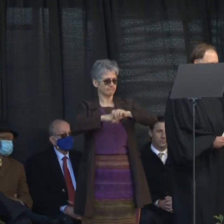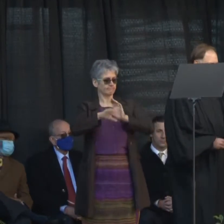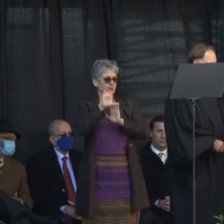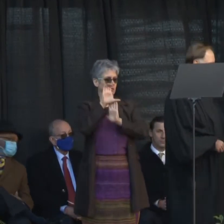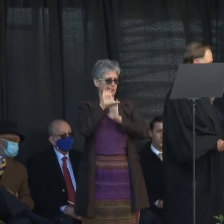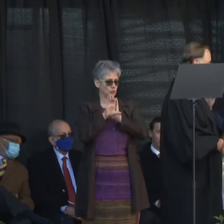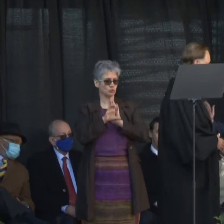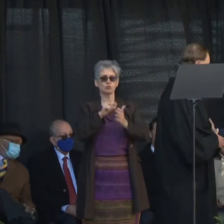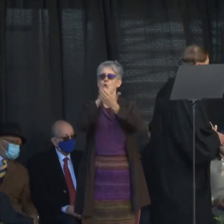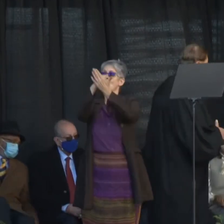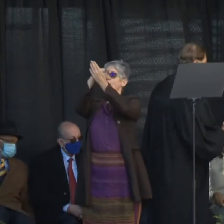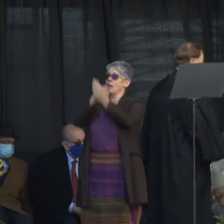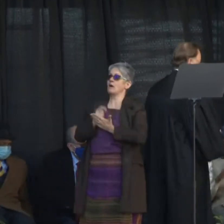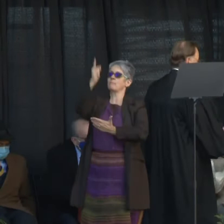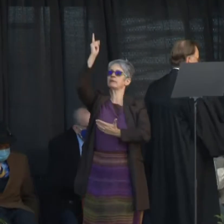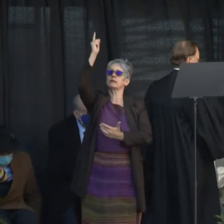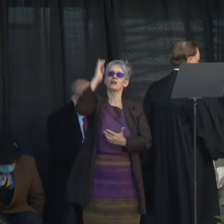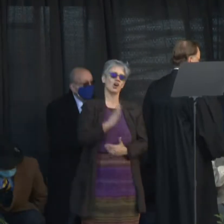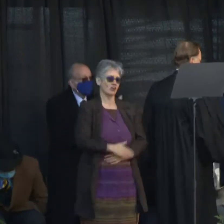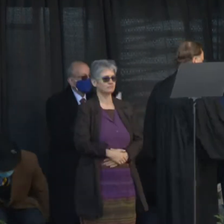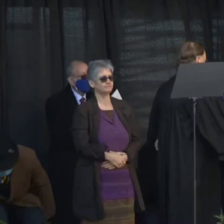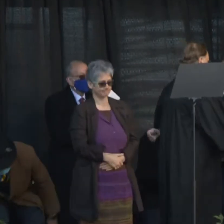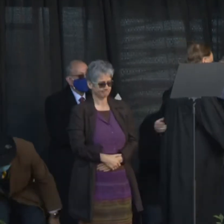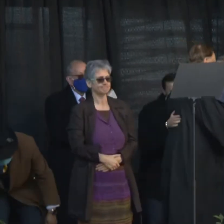So help me God. Congratulations, Mayor.